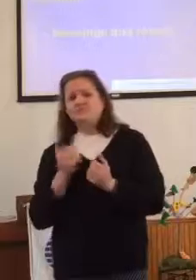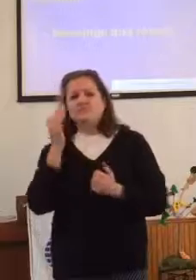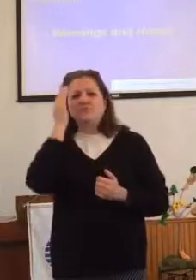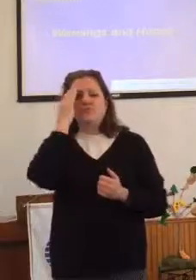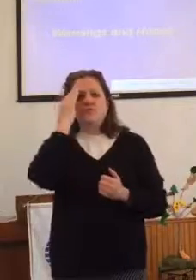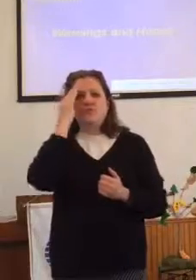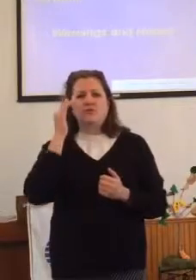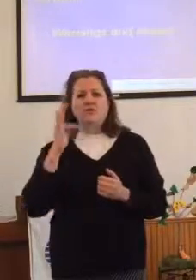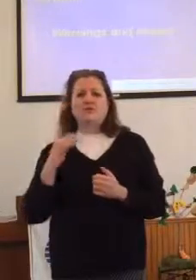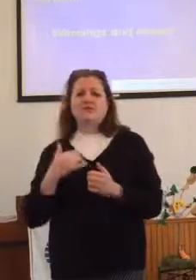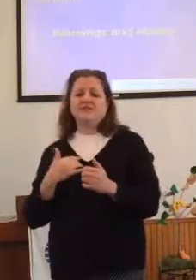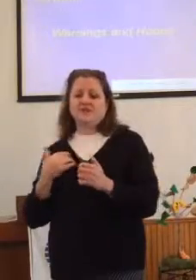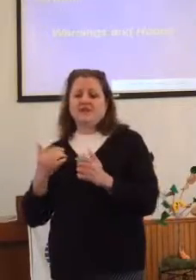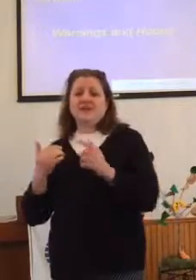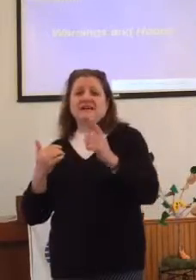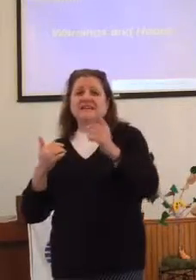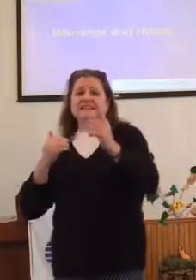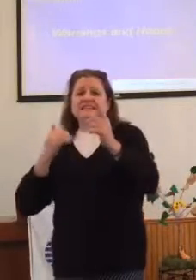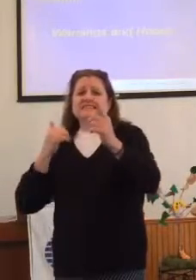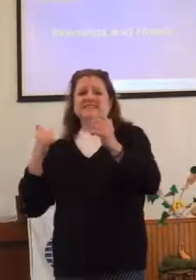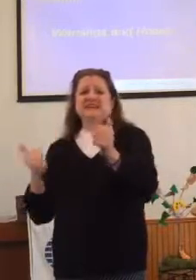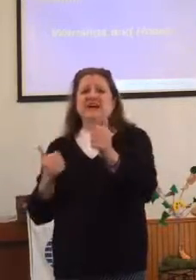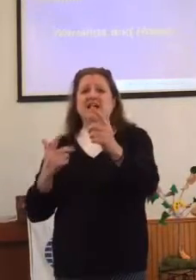just chasing a false dream?